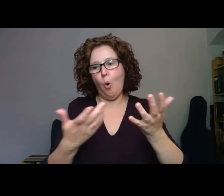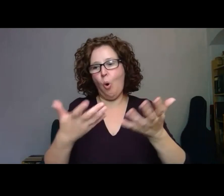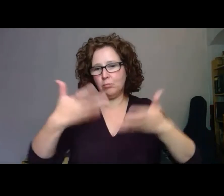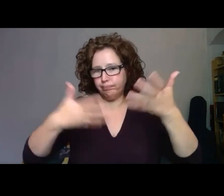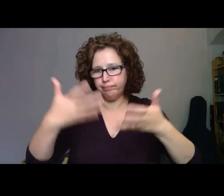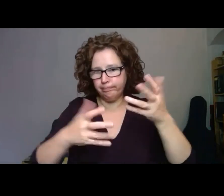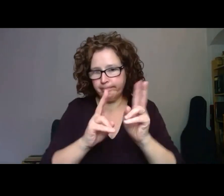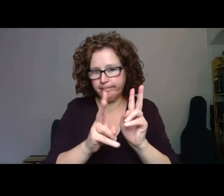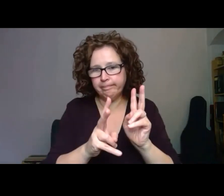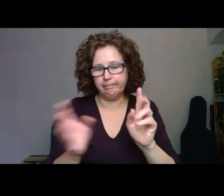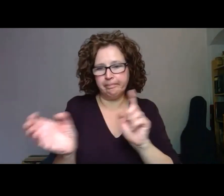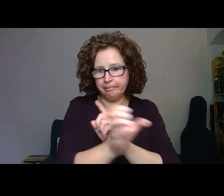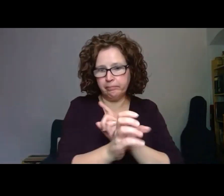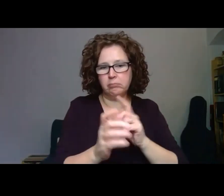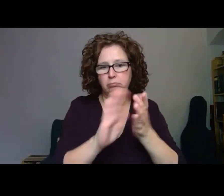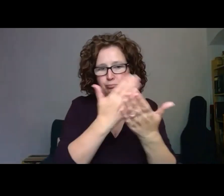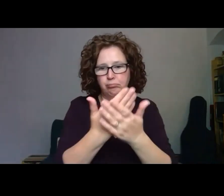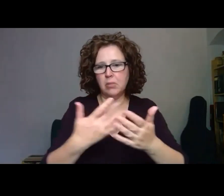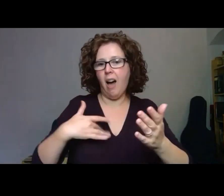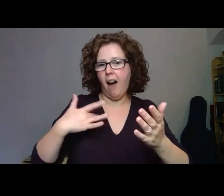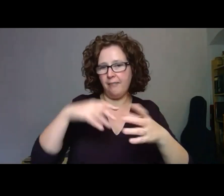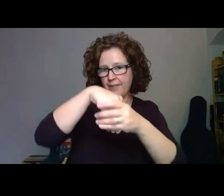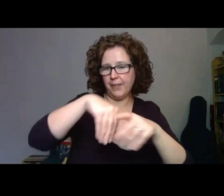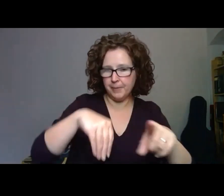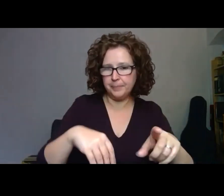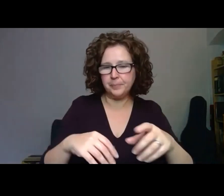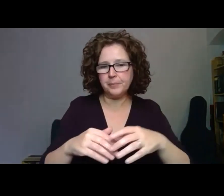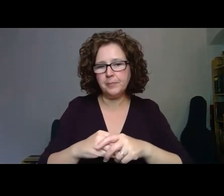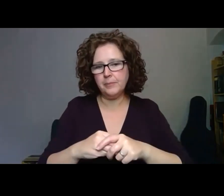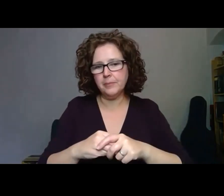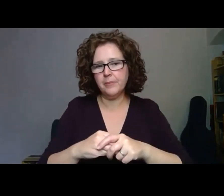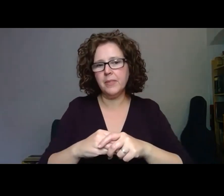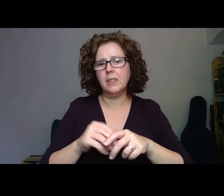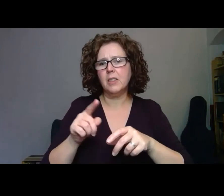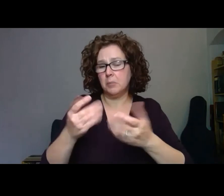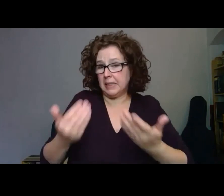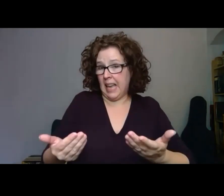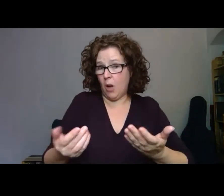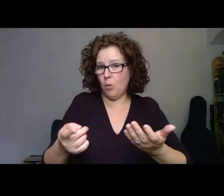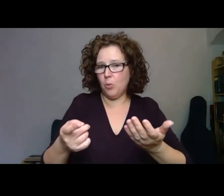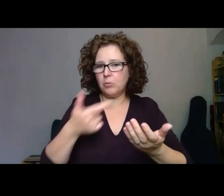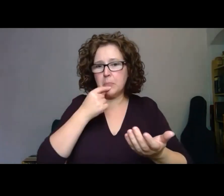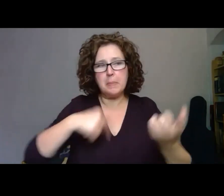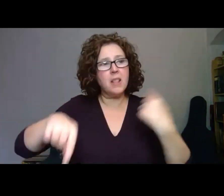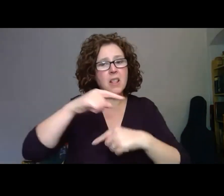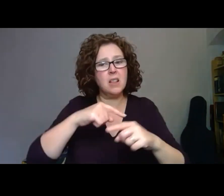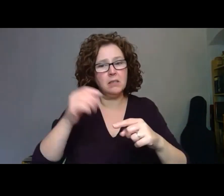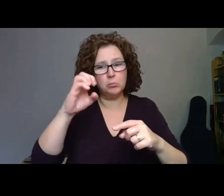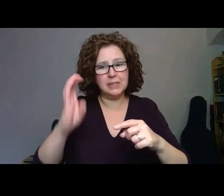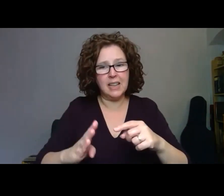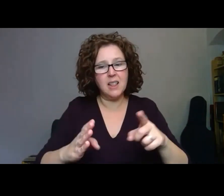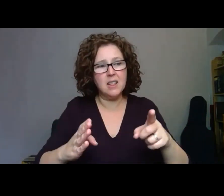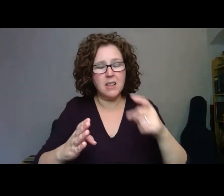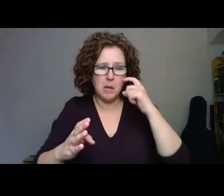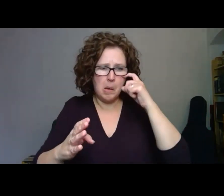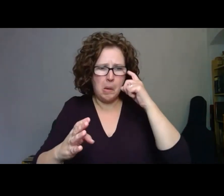language interpretation, live sign language interpretation. Now, people in Brazil are having